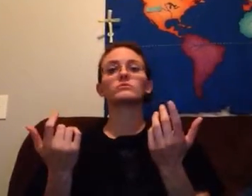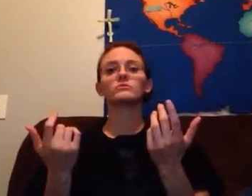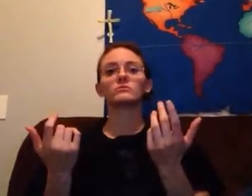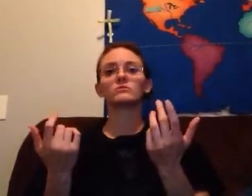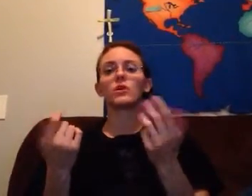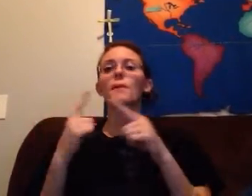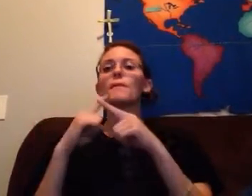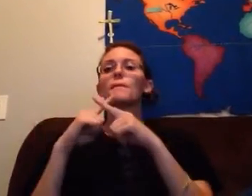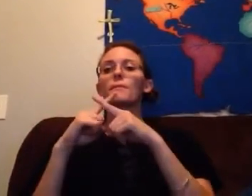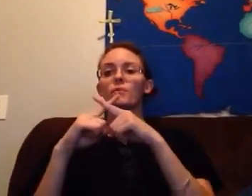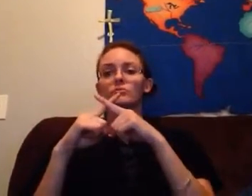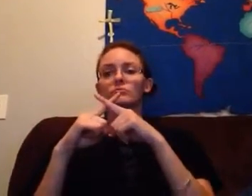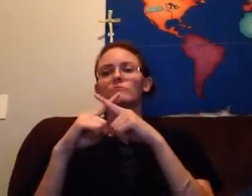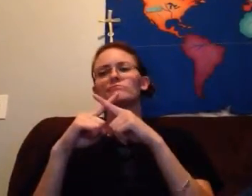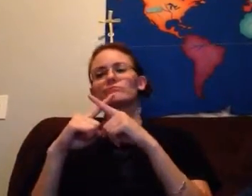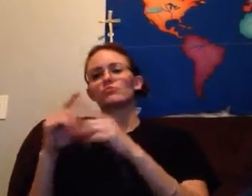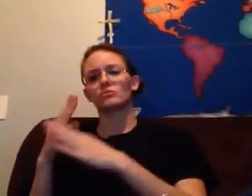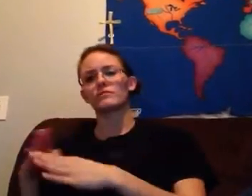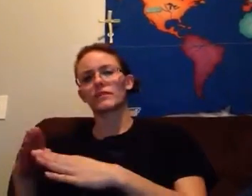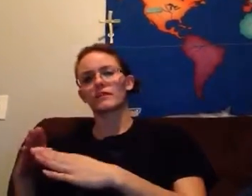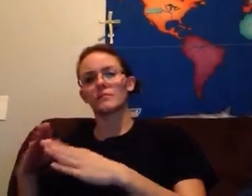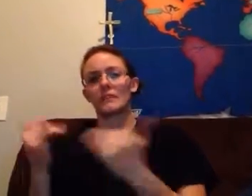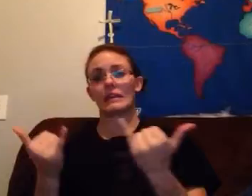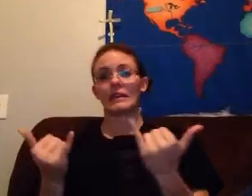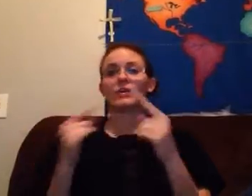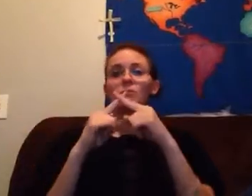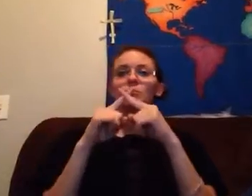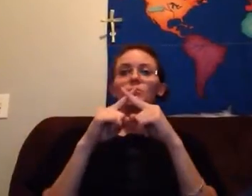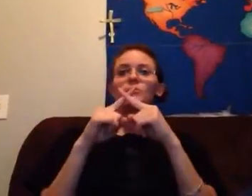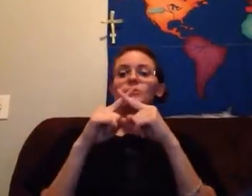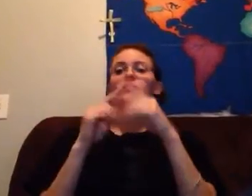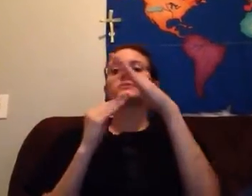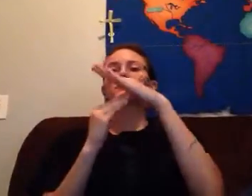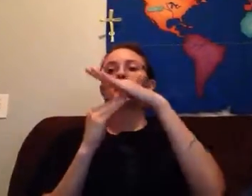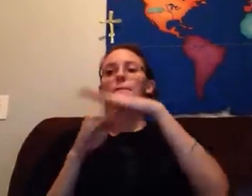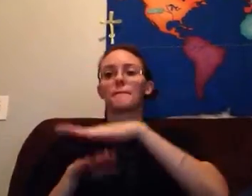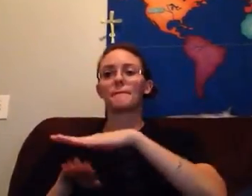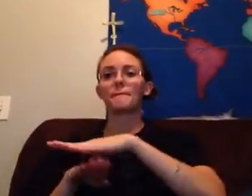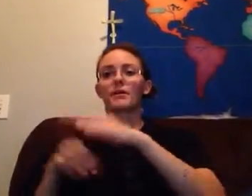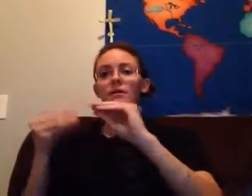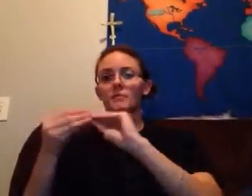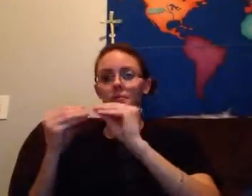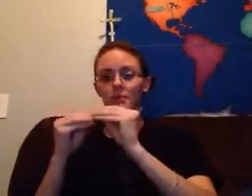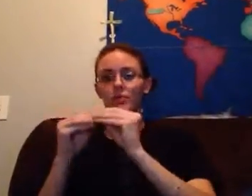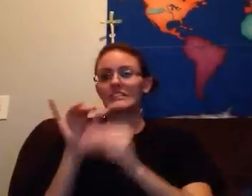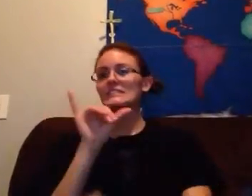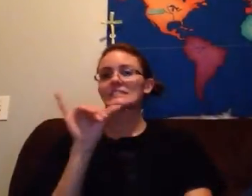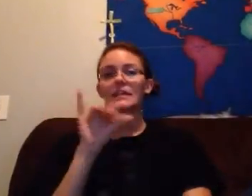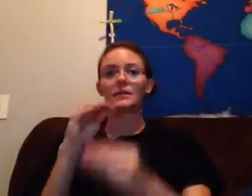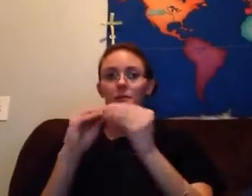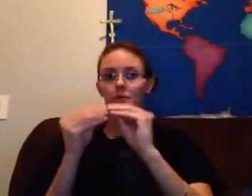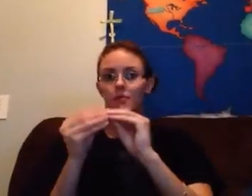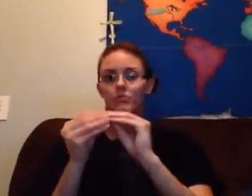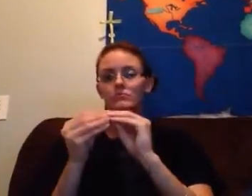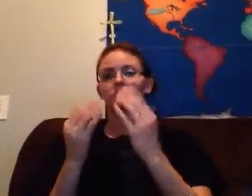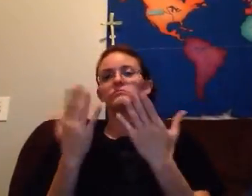multiply or divide. In this case, we're going to multiply both the top and bottom number by the same thing. So let's say I multiply both the top and bottom